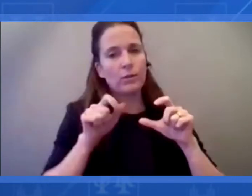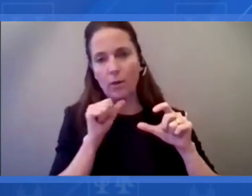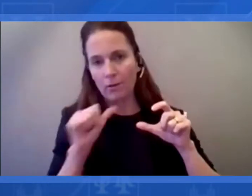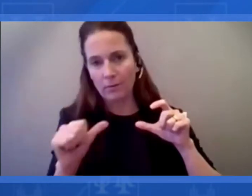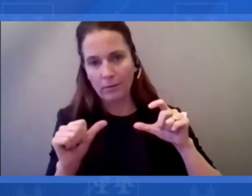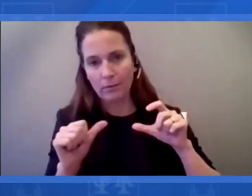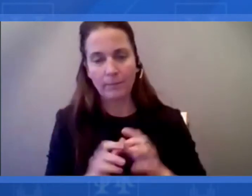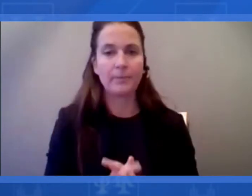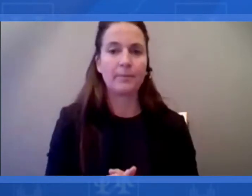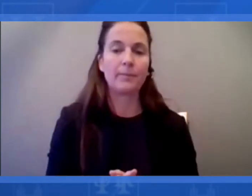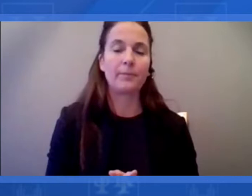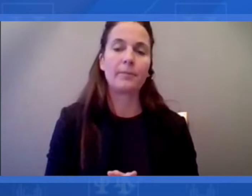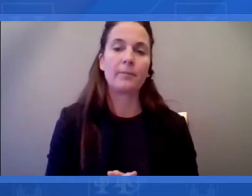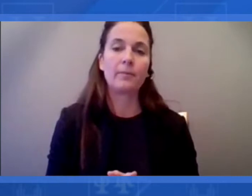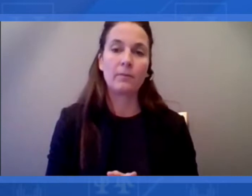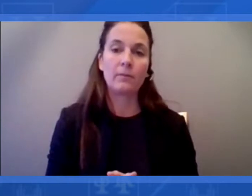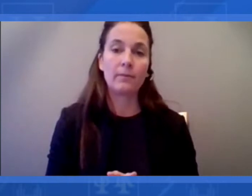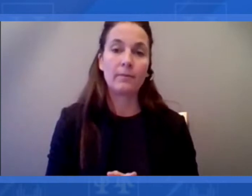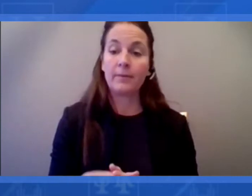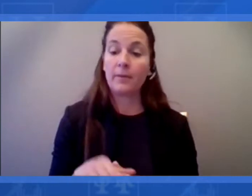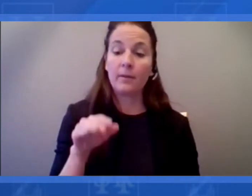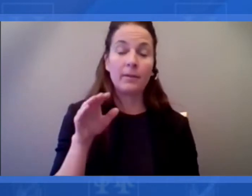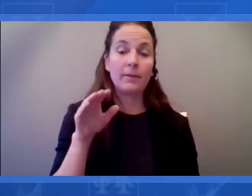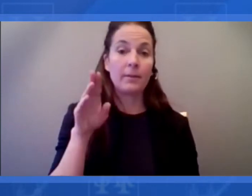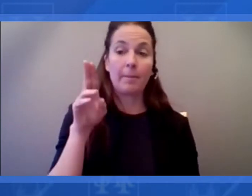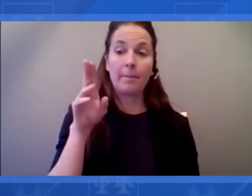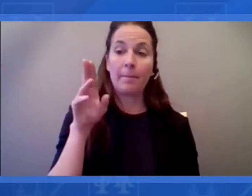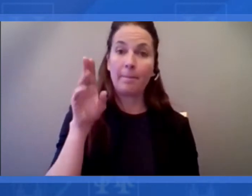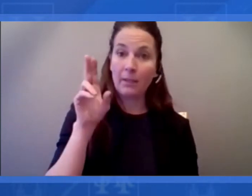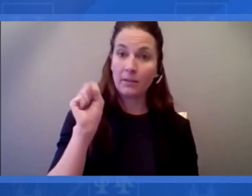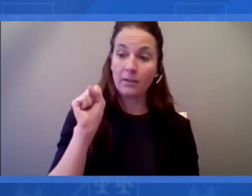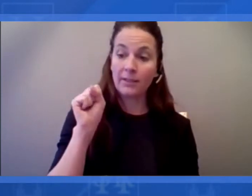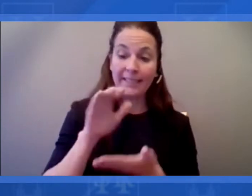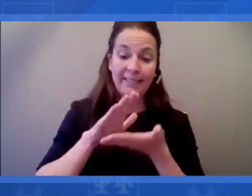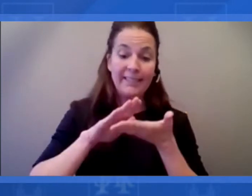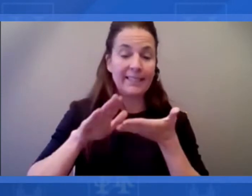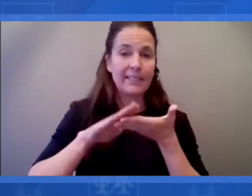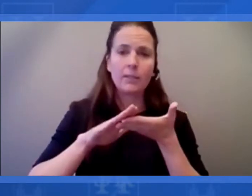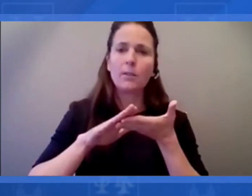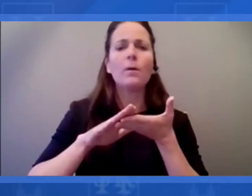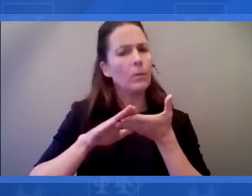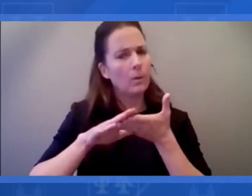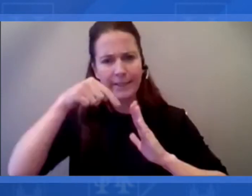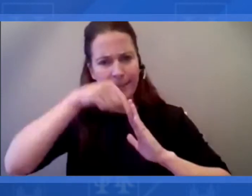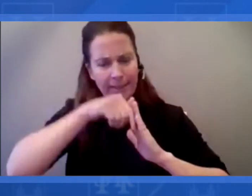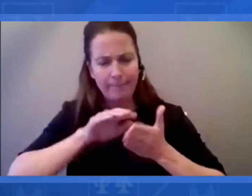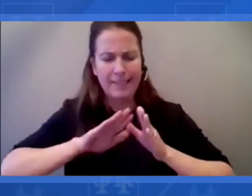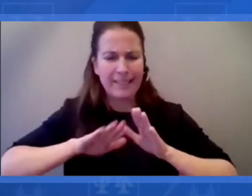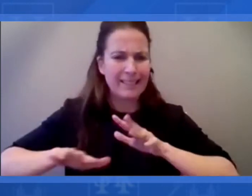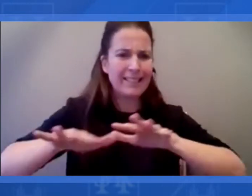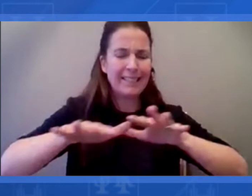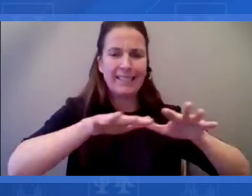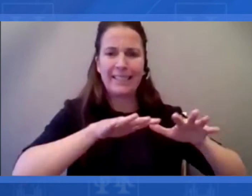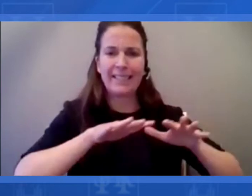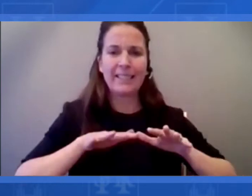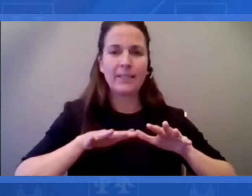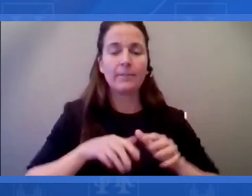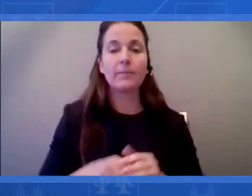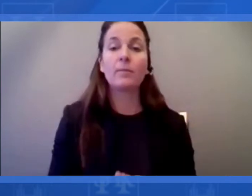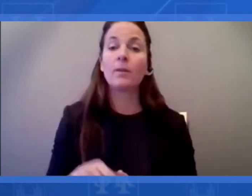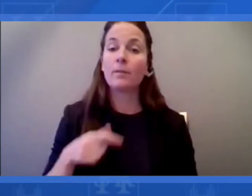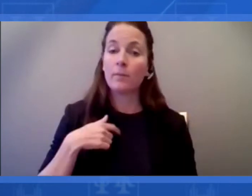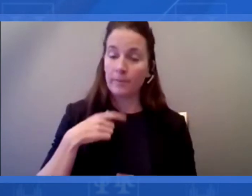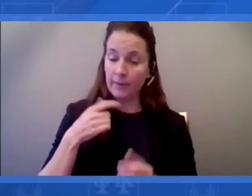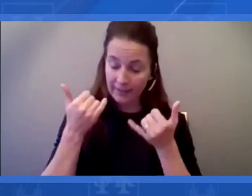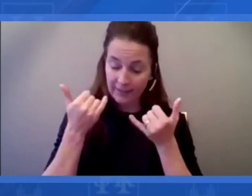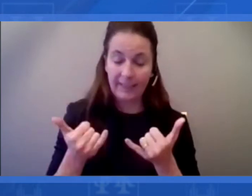Number three, we clean our buses frequently and thoroughly. HSR has added additional cleaning measures to our